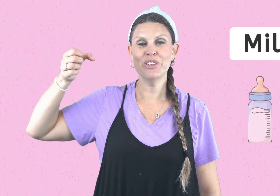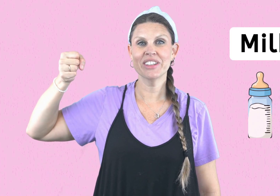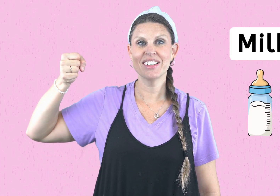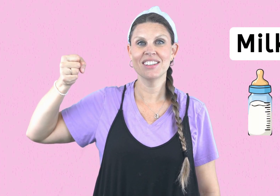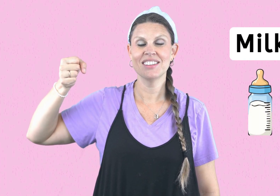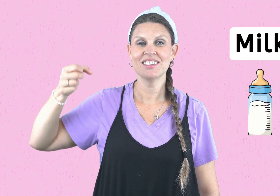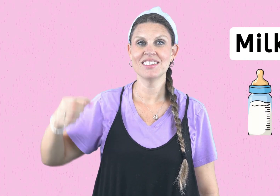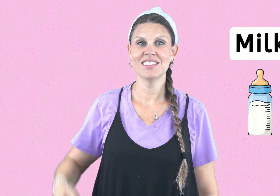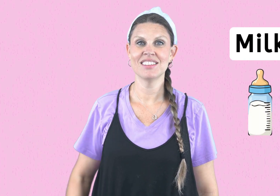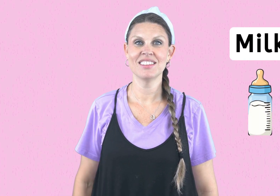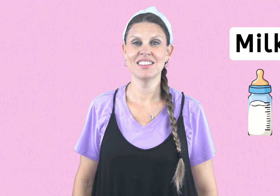Milk,